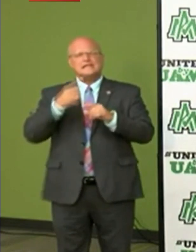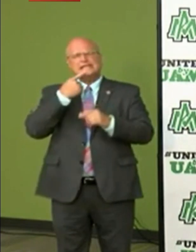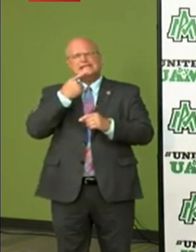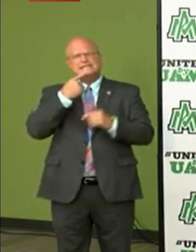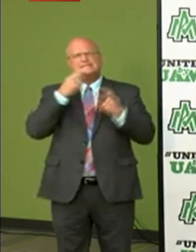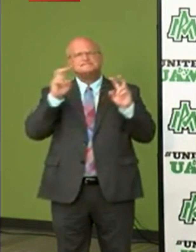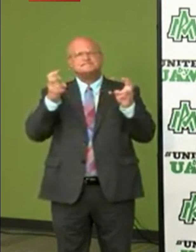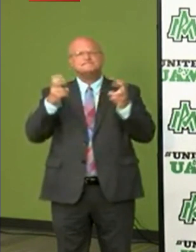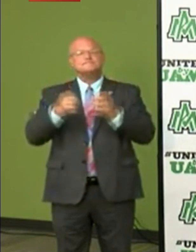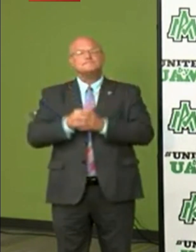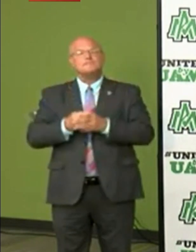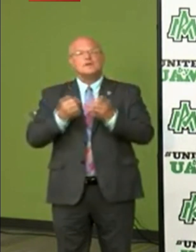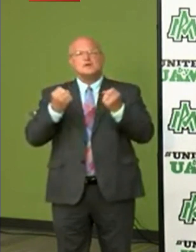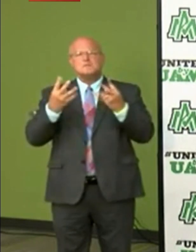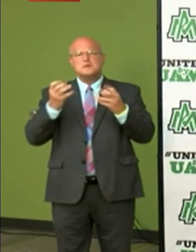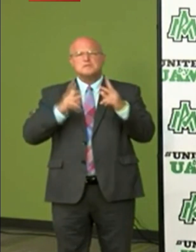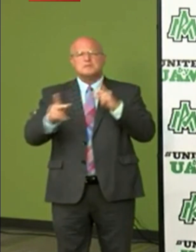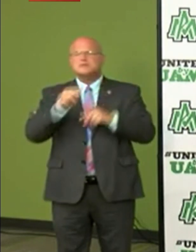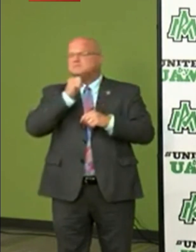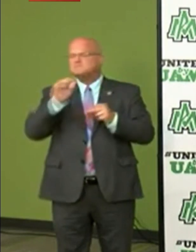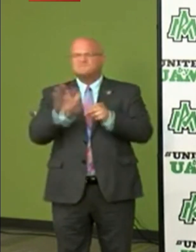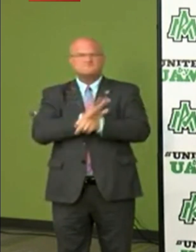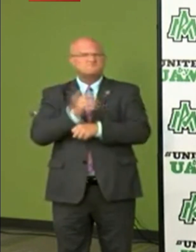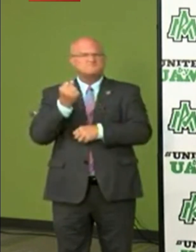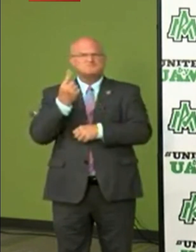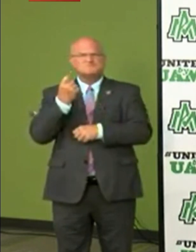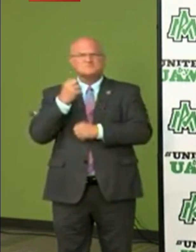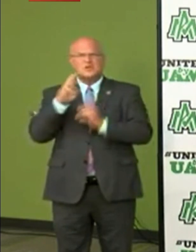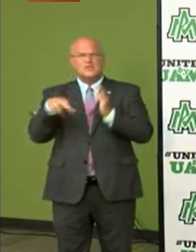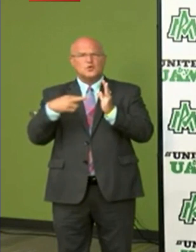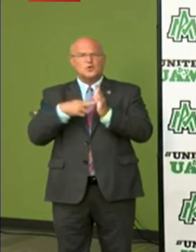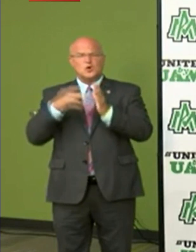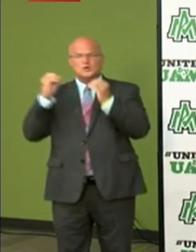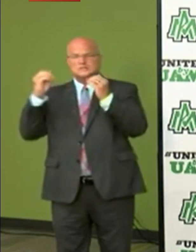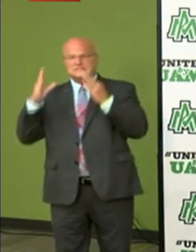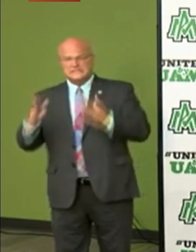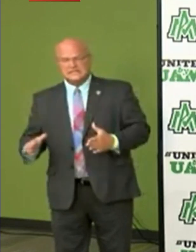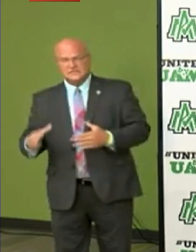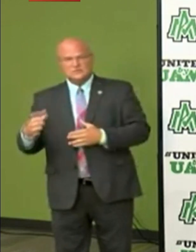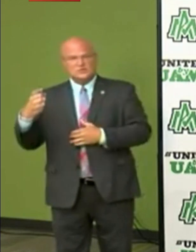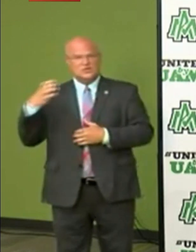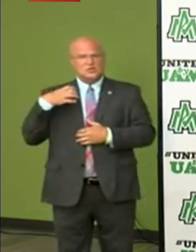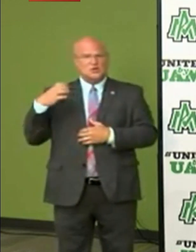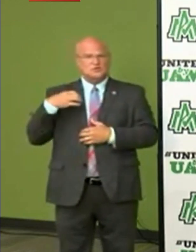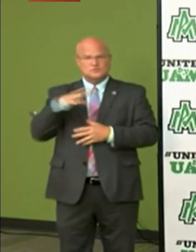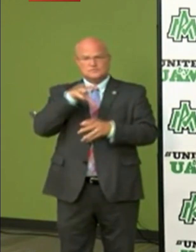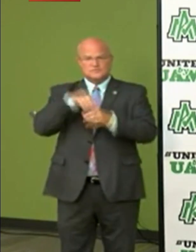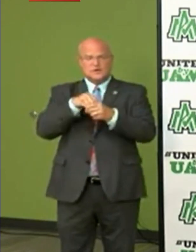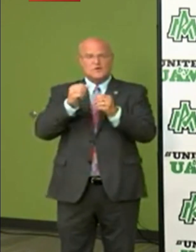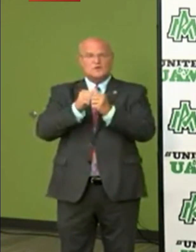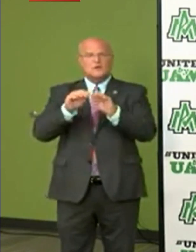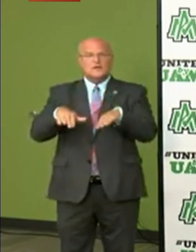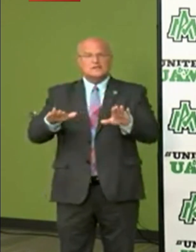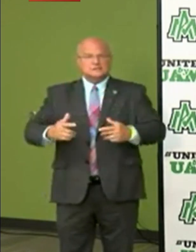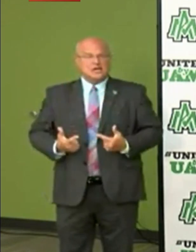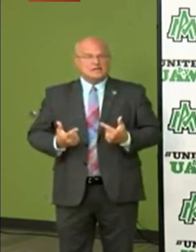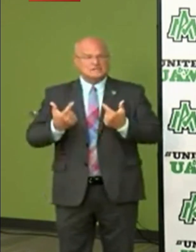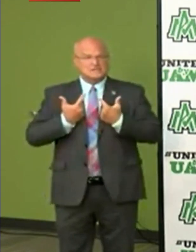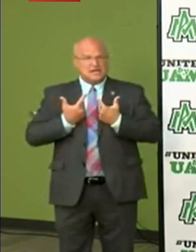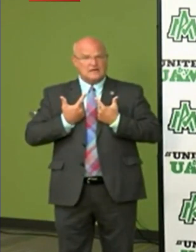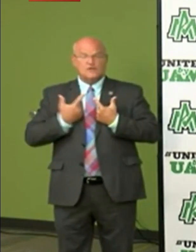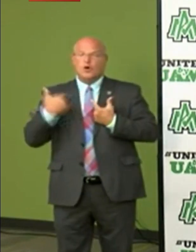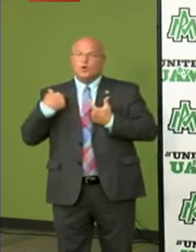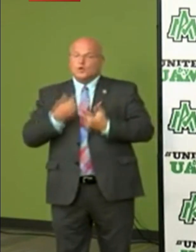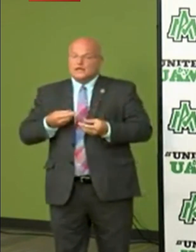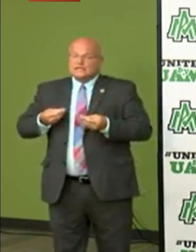said, "Many do not fully understand the role teachers and coaches play in a child's life. We spend as much, if not